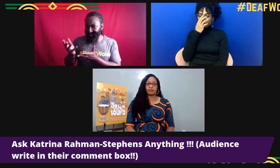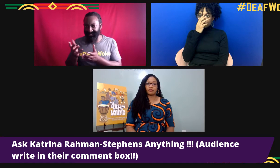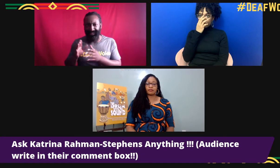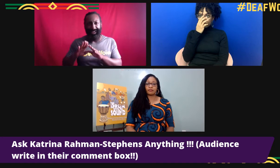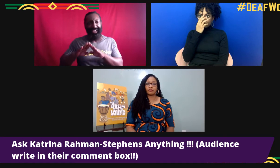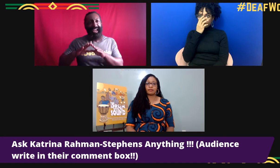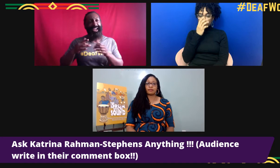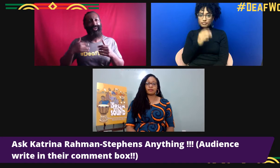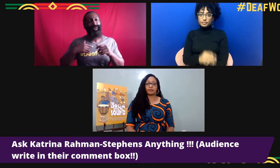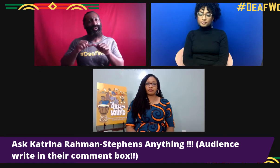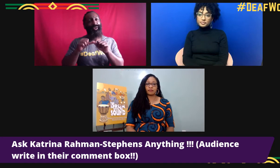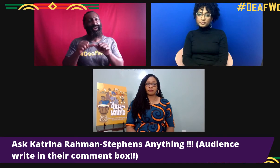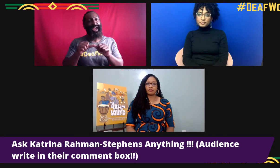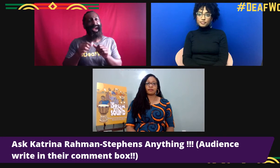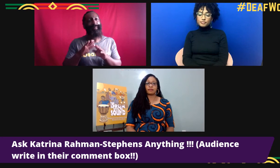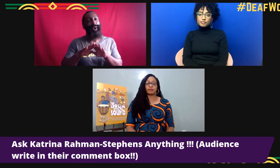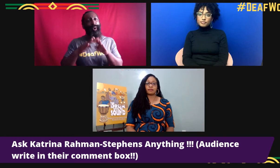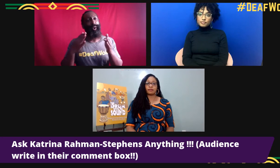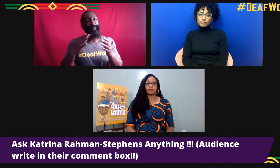fear to handicap you.